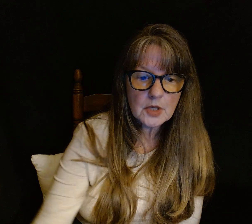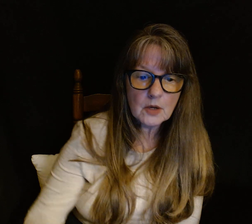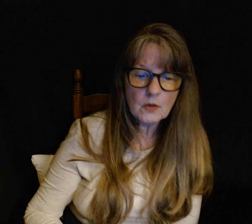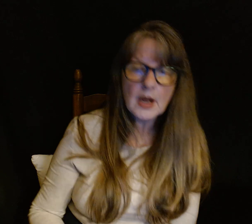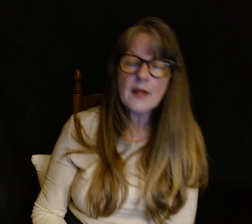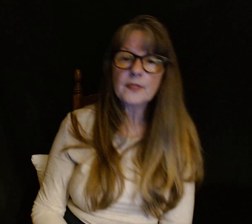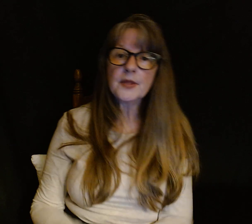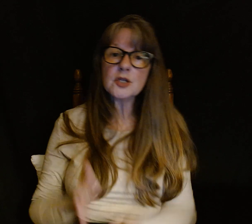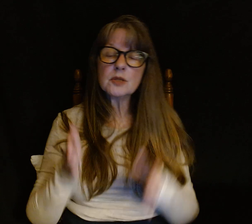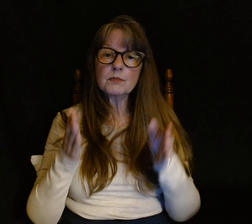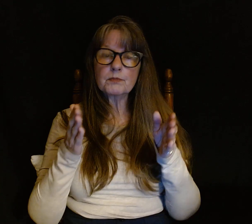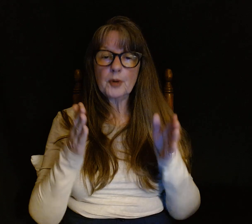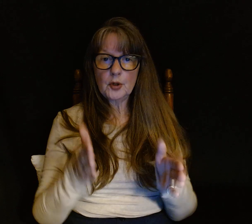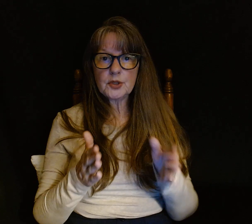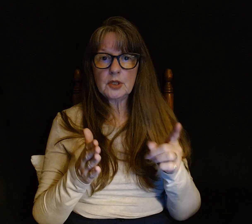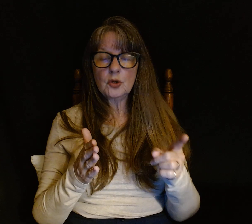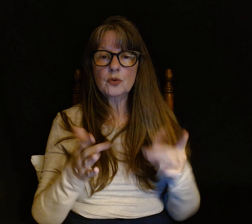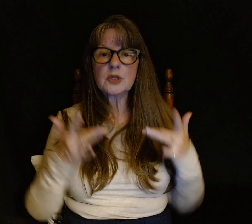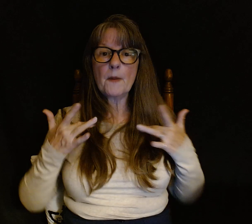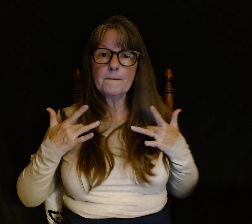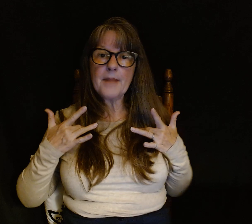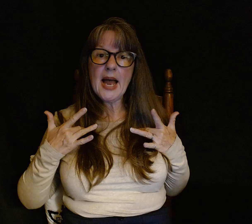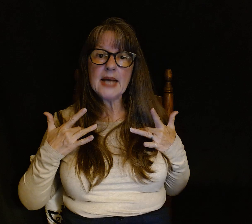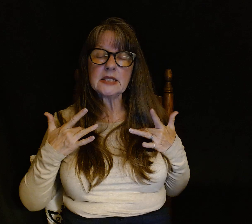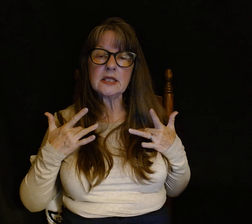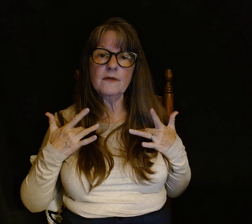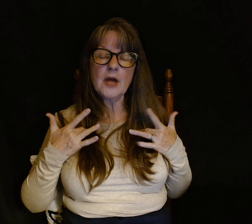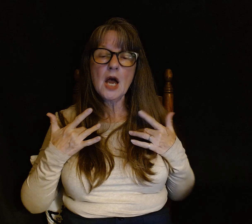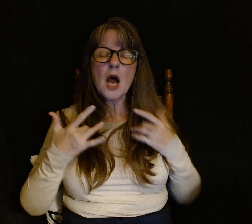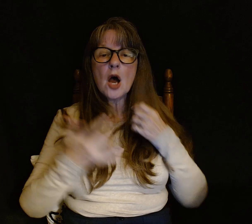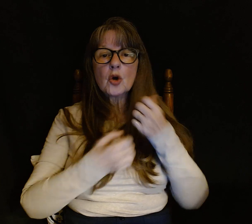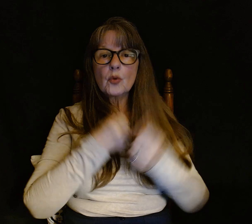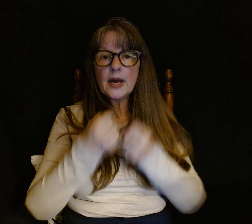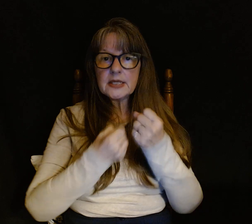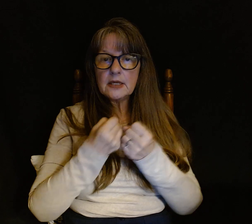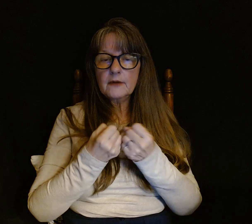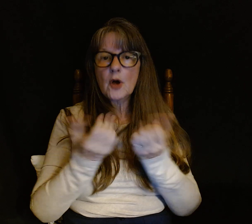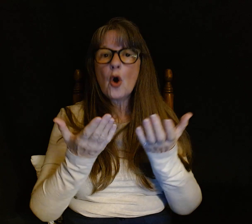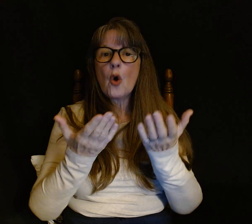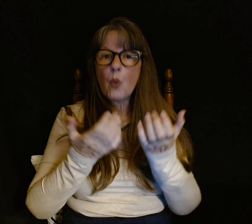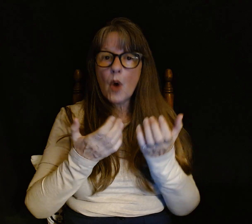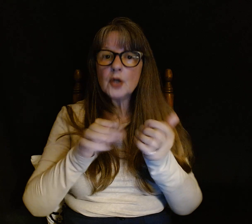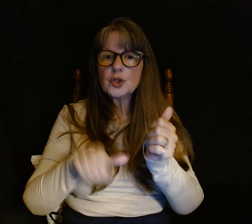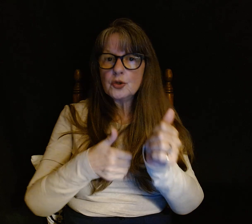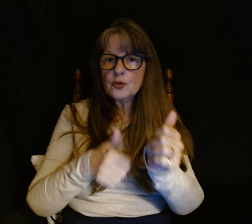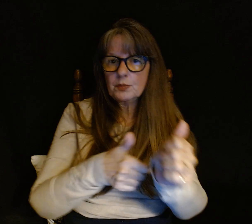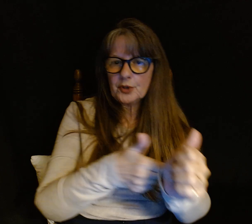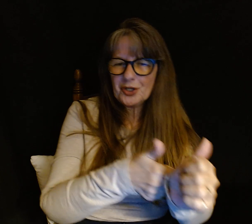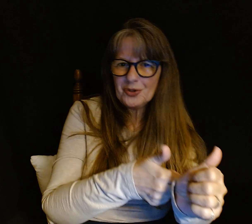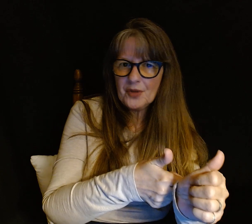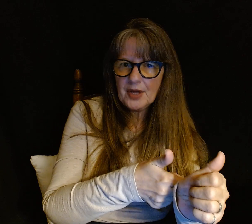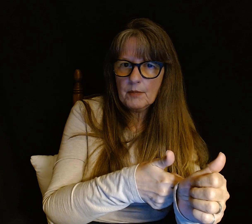So this person who's passive aggressive wants you to pursue them,